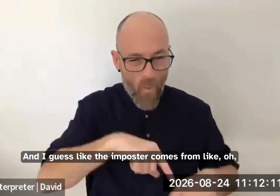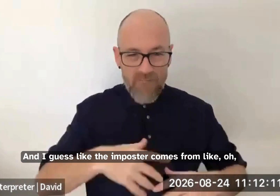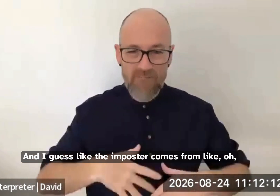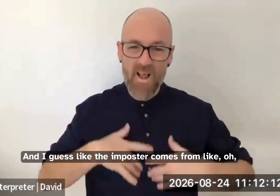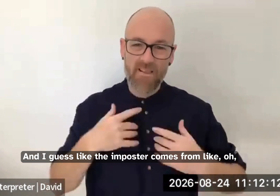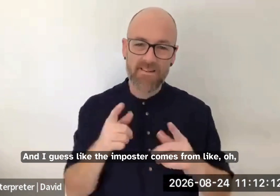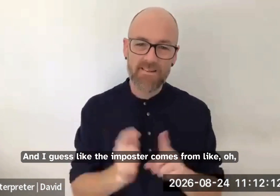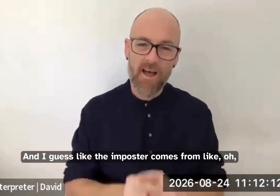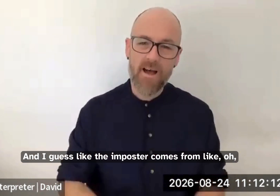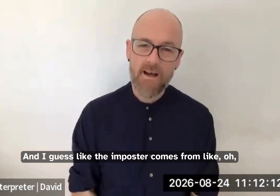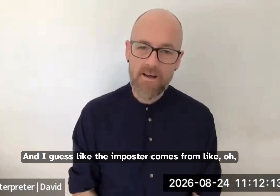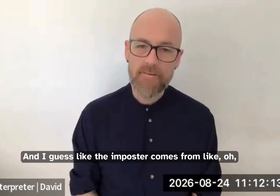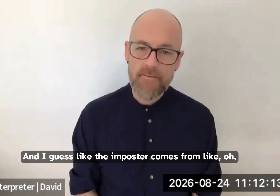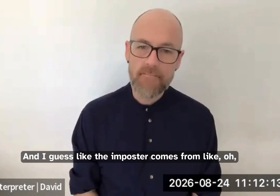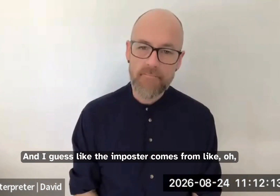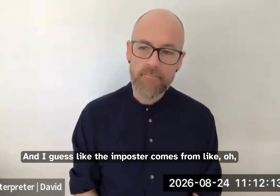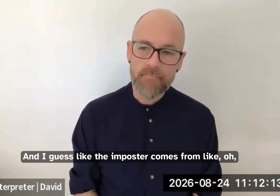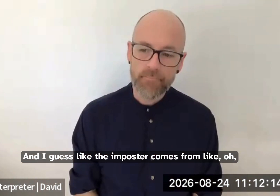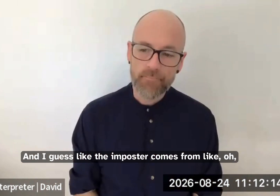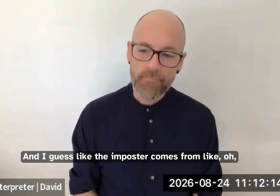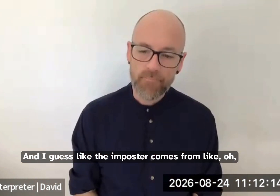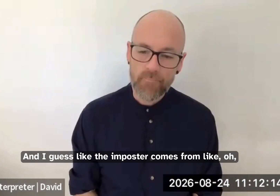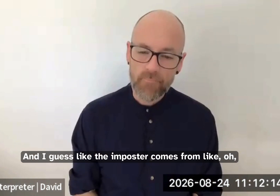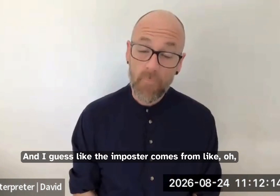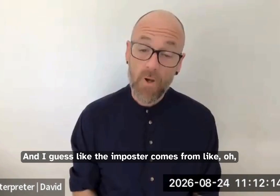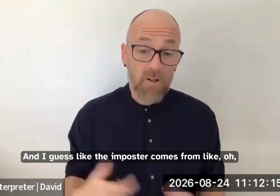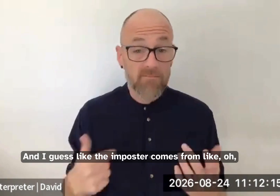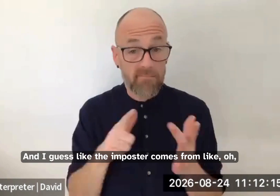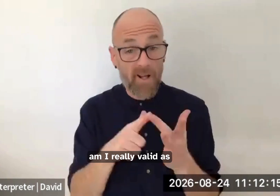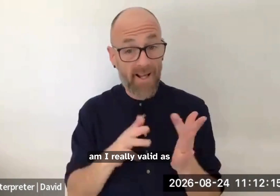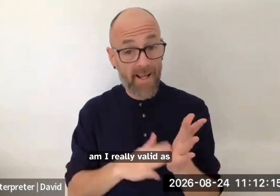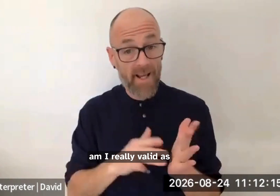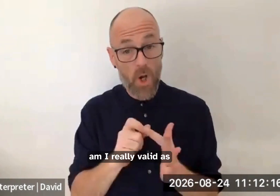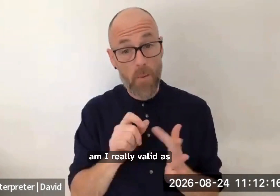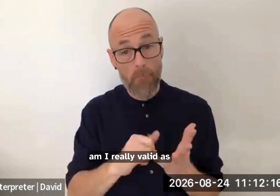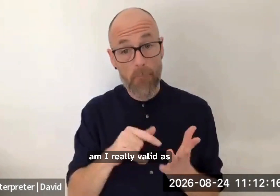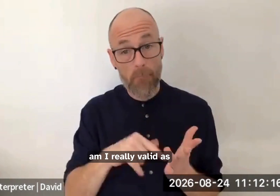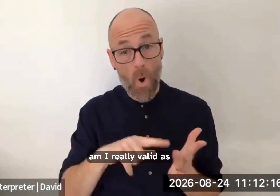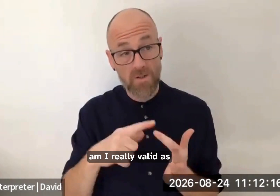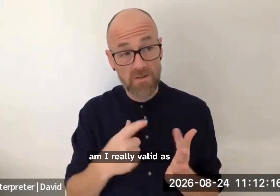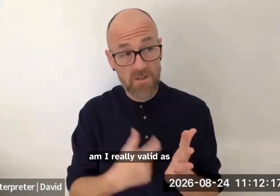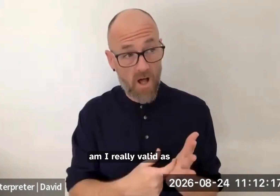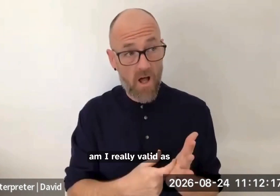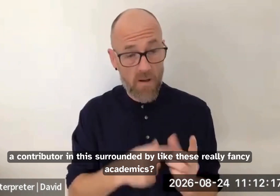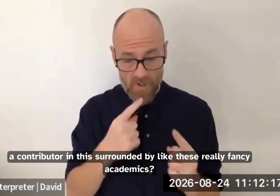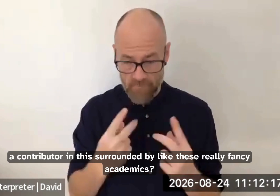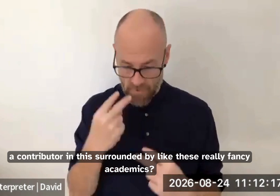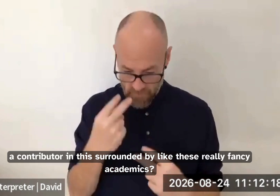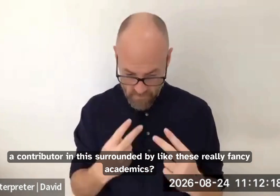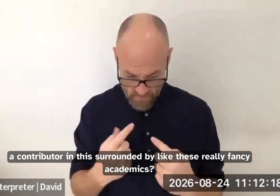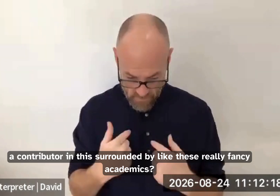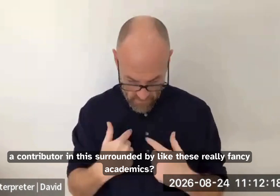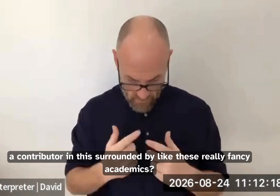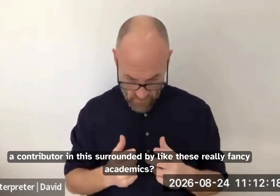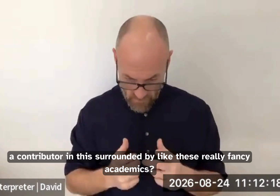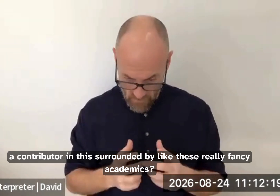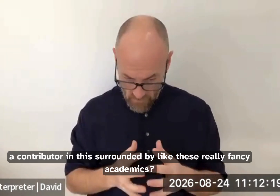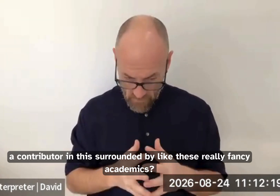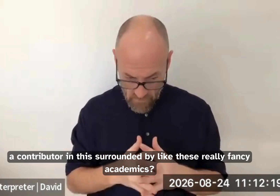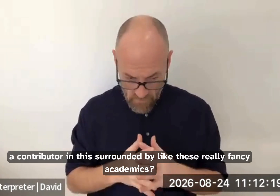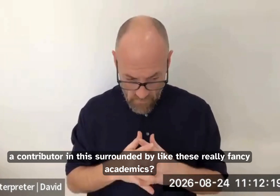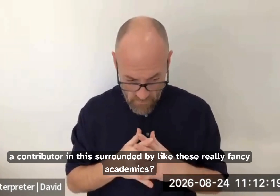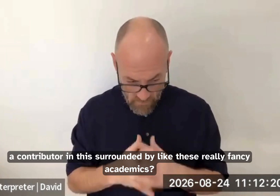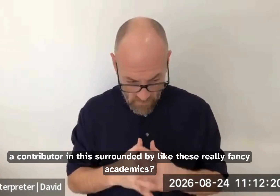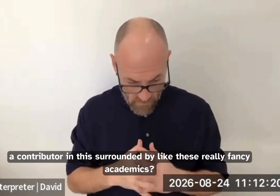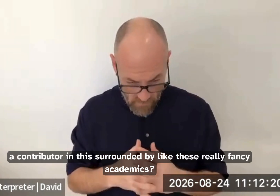across. And I guess like the imposter syndrome comes from like, "Oh, am I really valid?" As a contributor